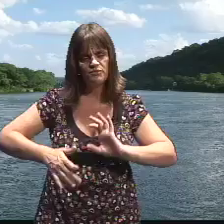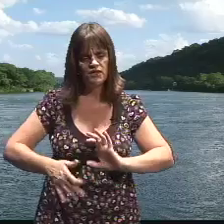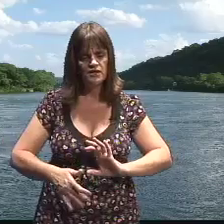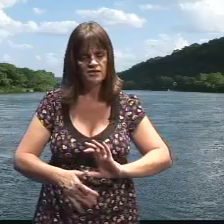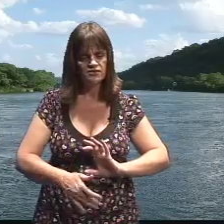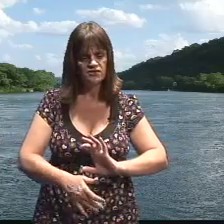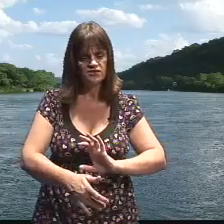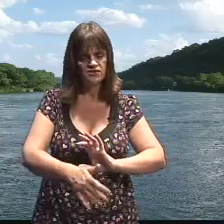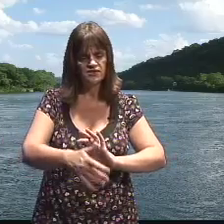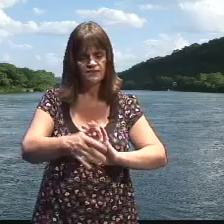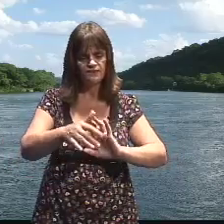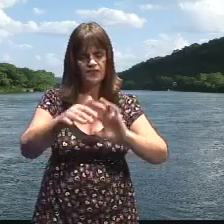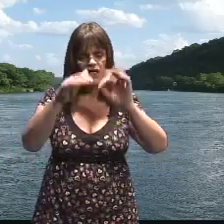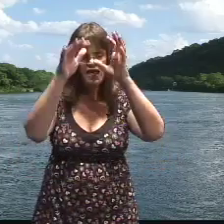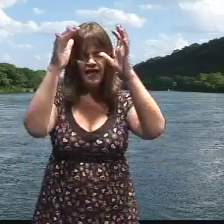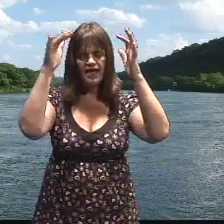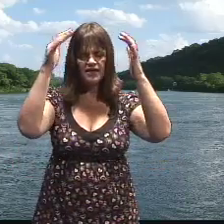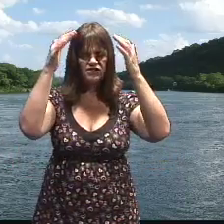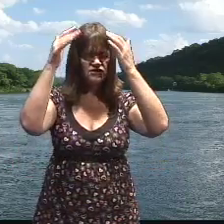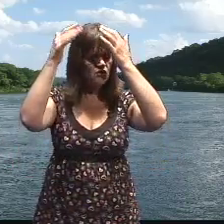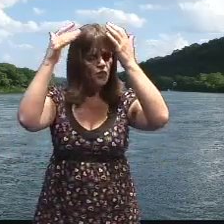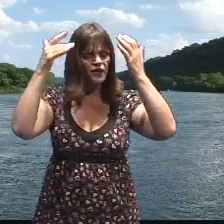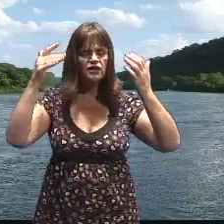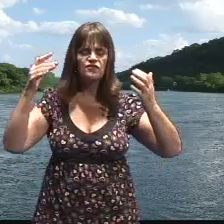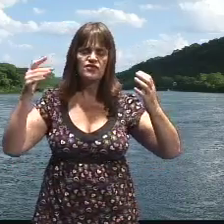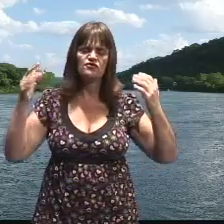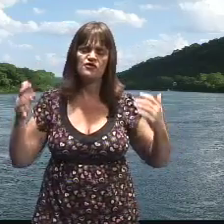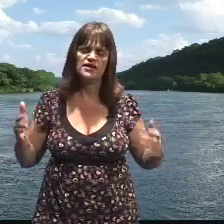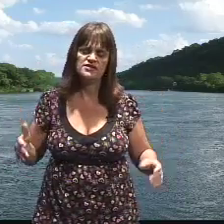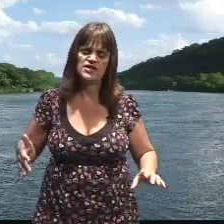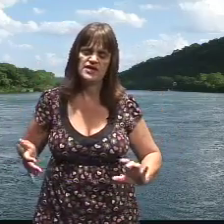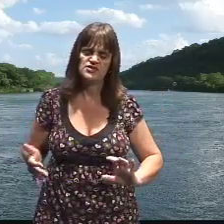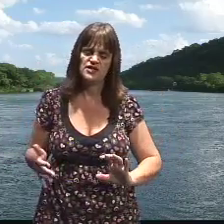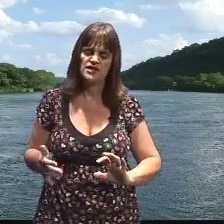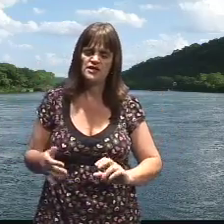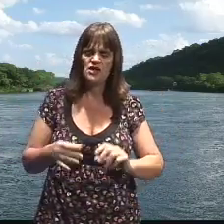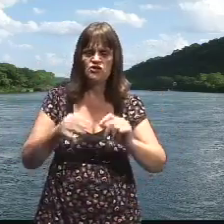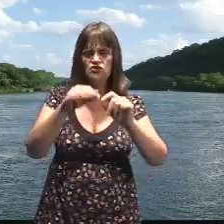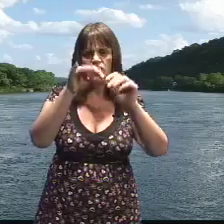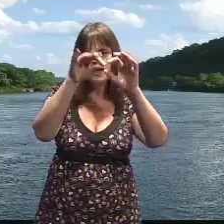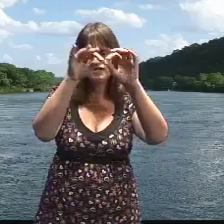something else. As one of the friends has said, do not